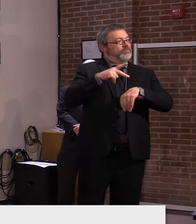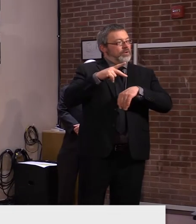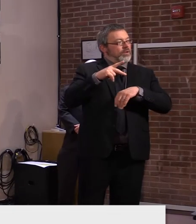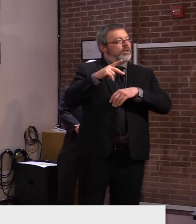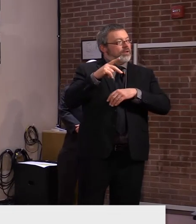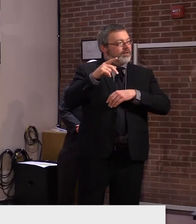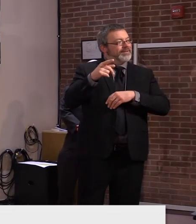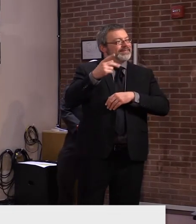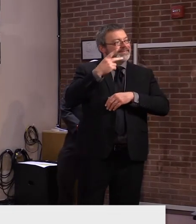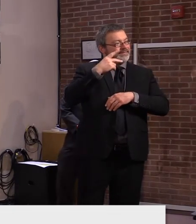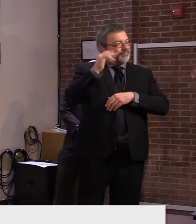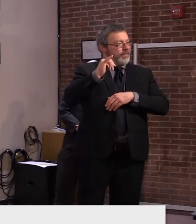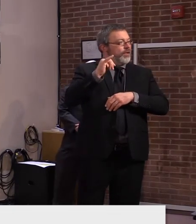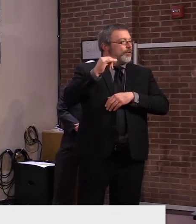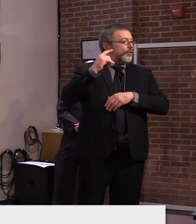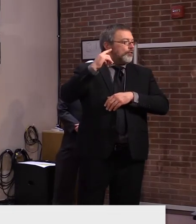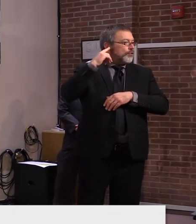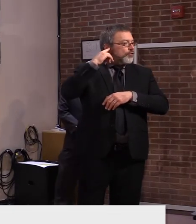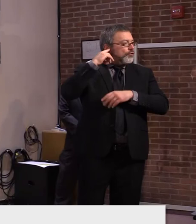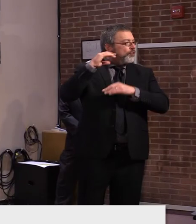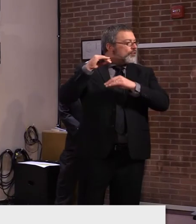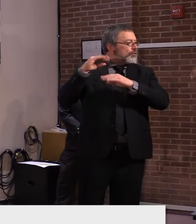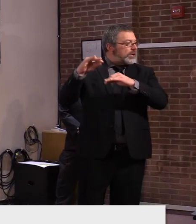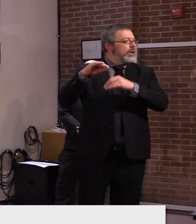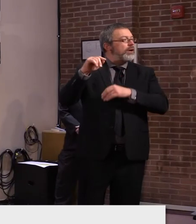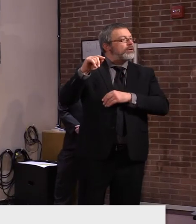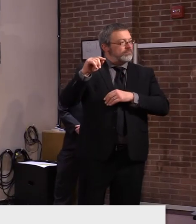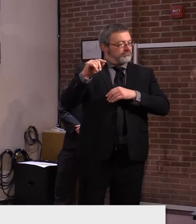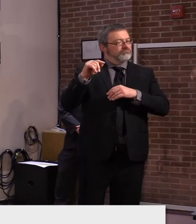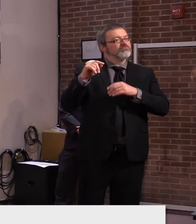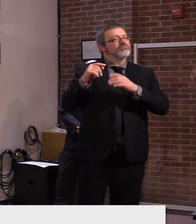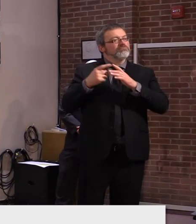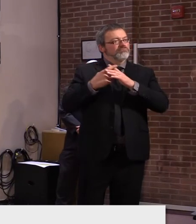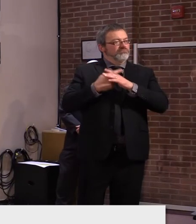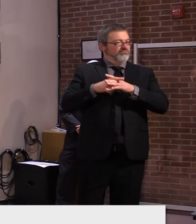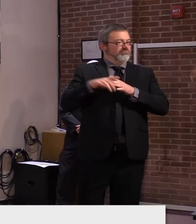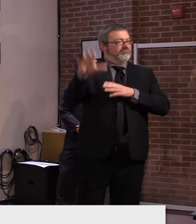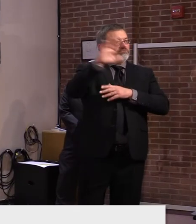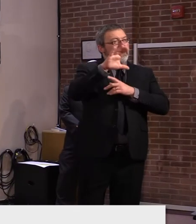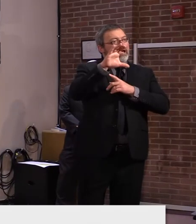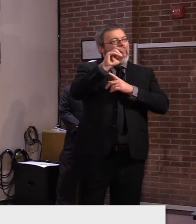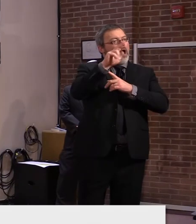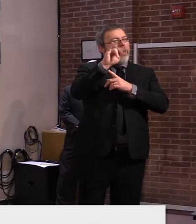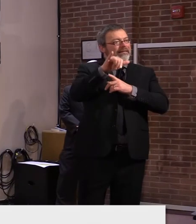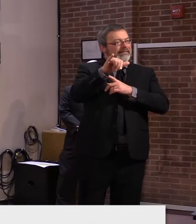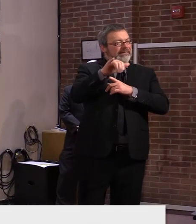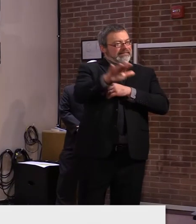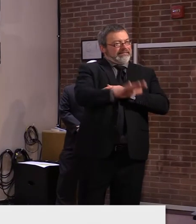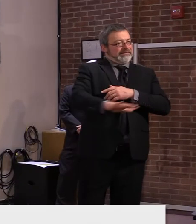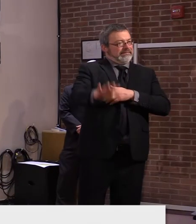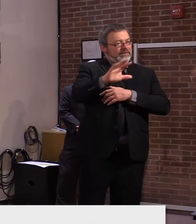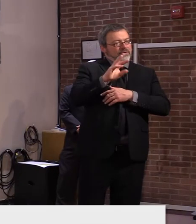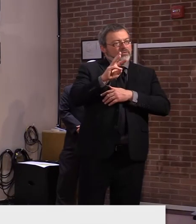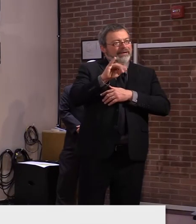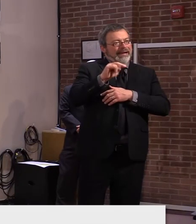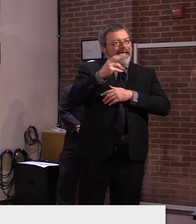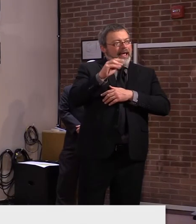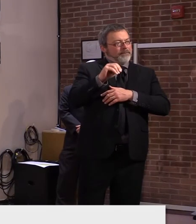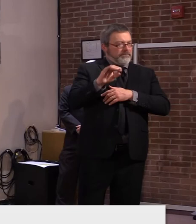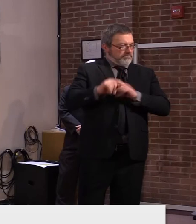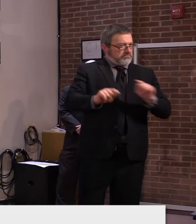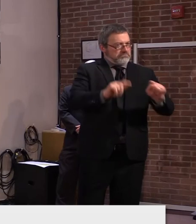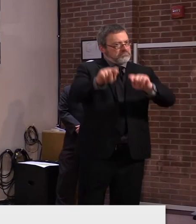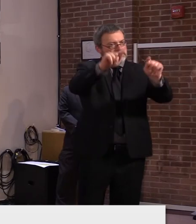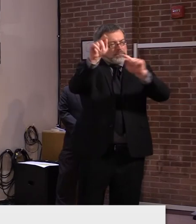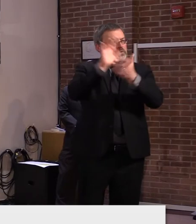Yeah, thanks. Like you, I've heard sort of anecdotally talking with school leaders about that. And again, we, pre-Delta,